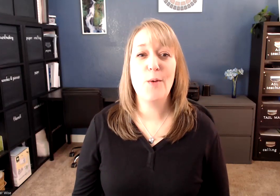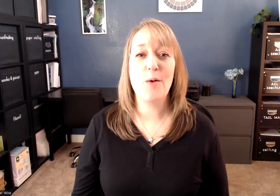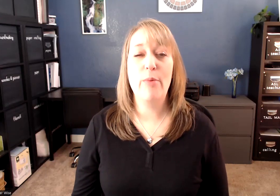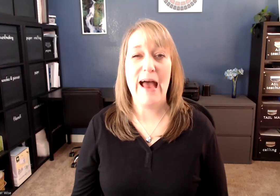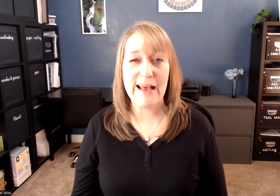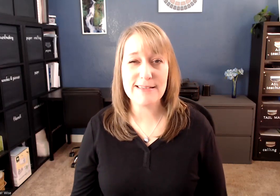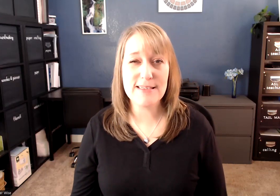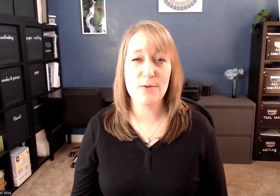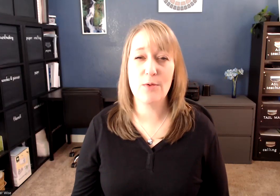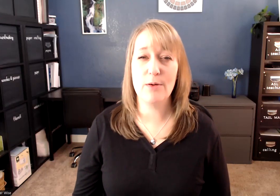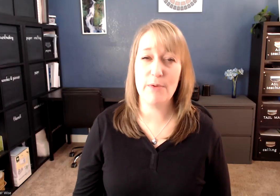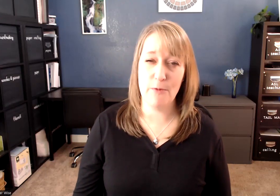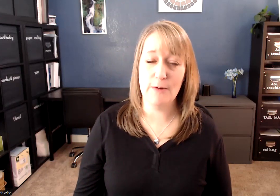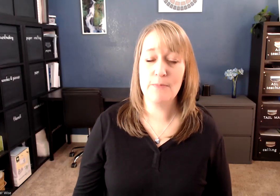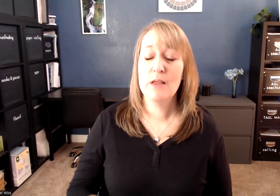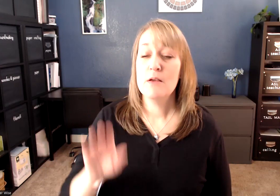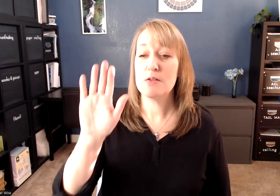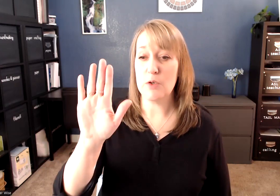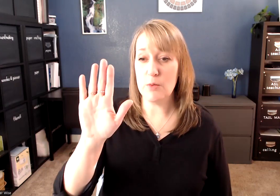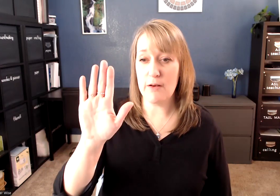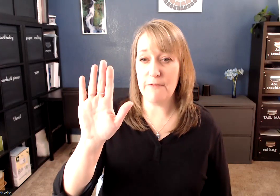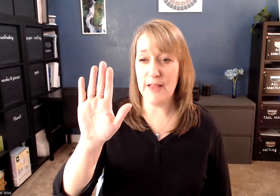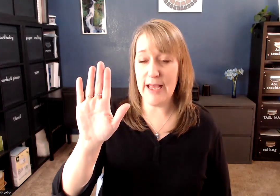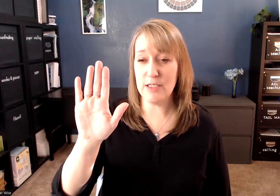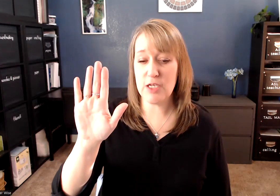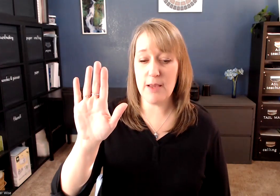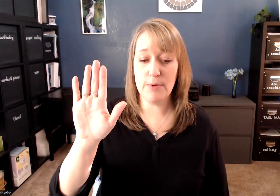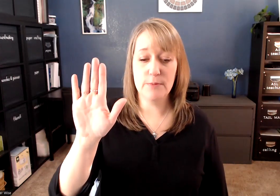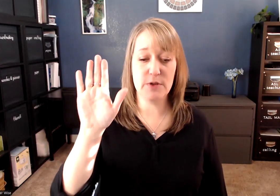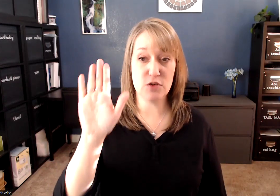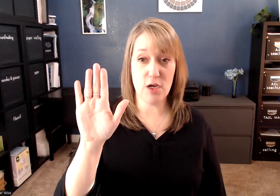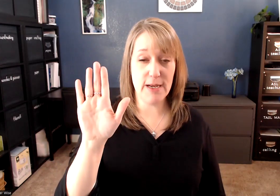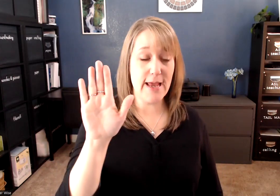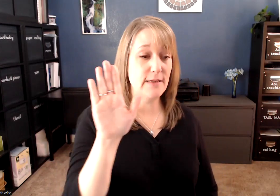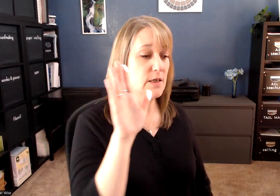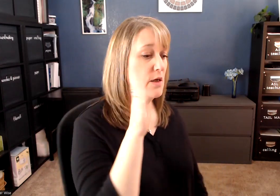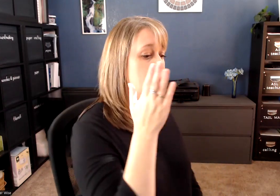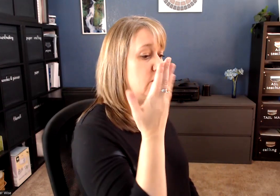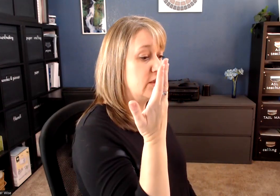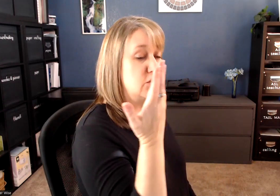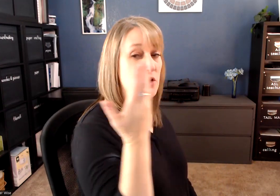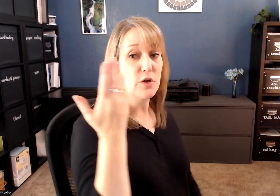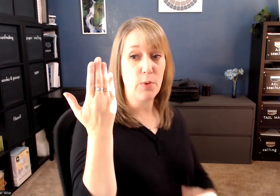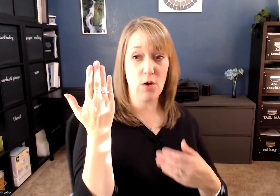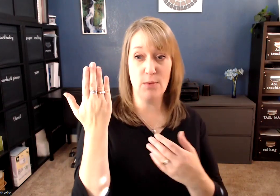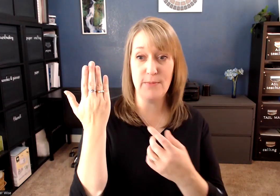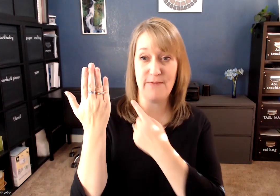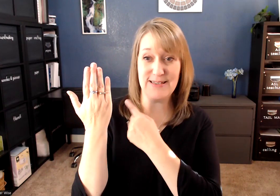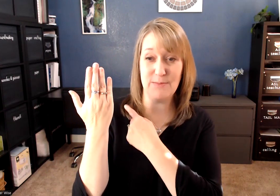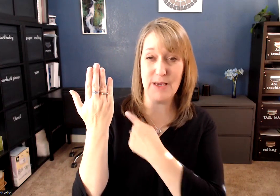or past, or before. So you want a flat hand shape with your dominant hand. You're going to turn your palm facing